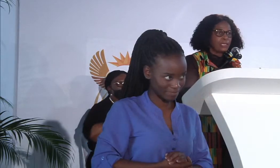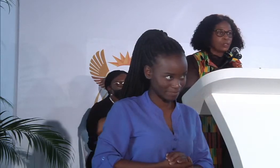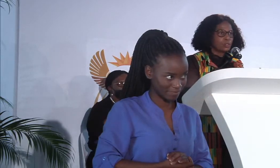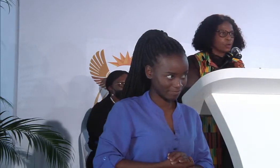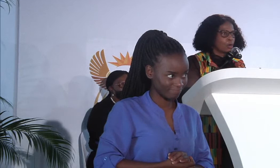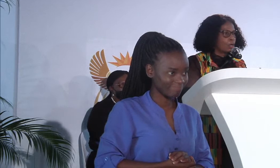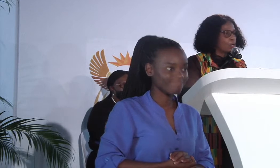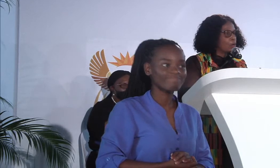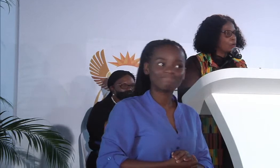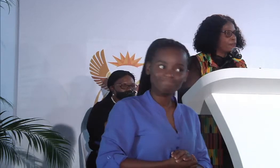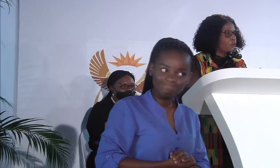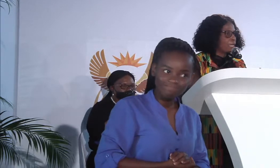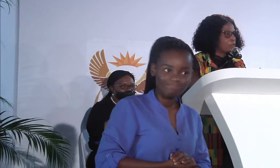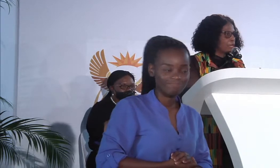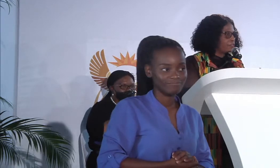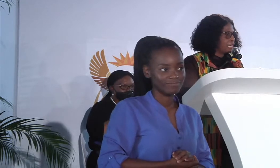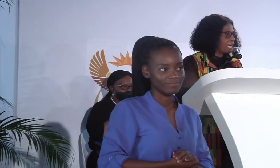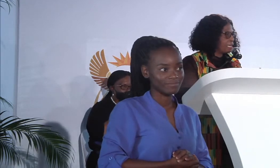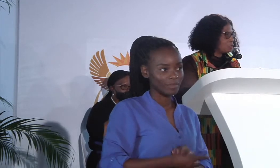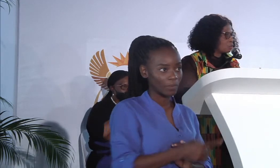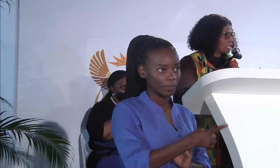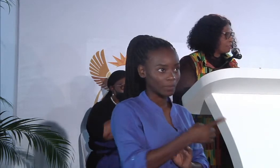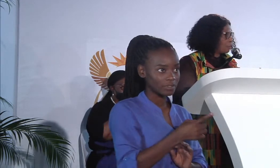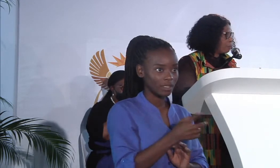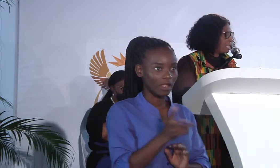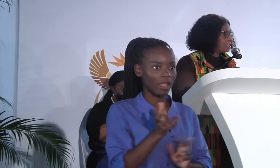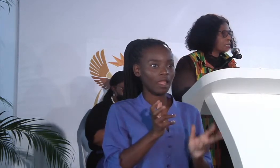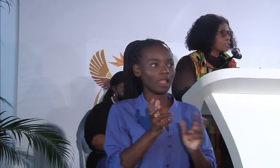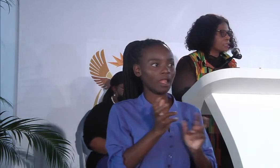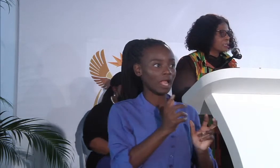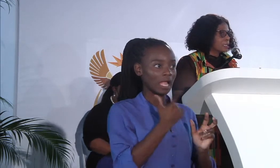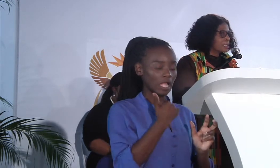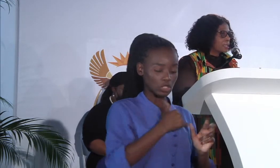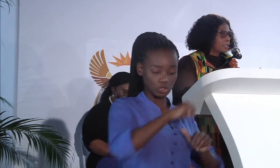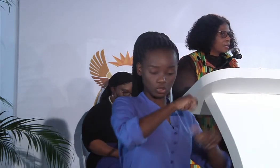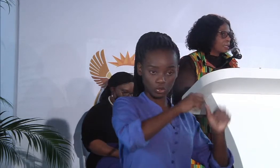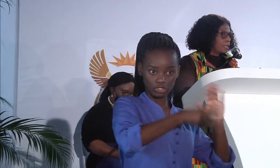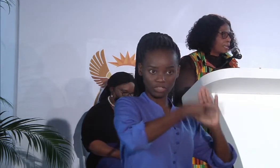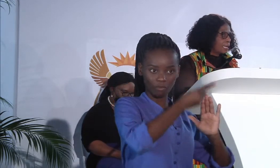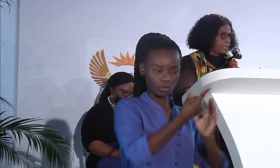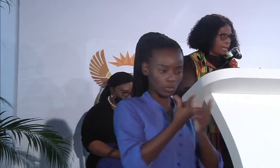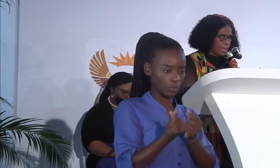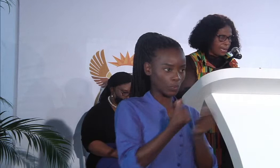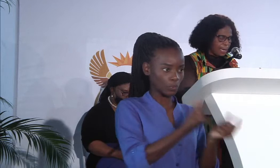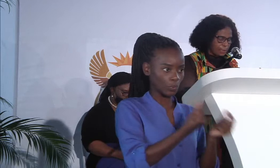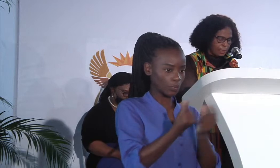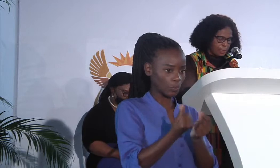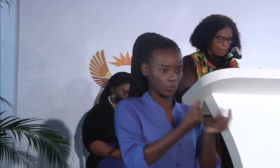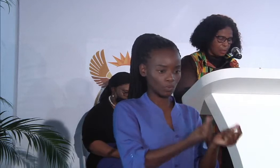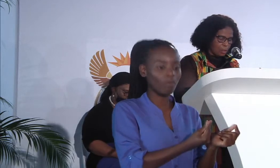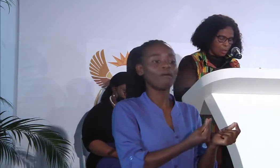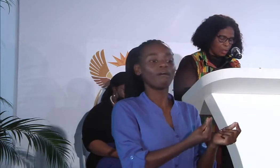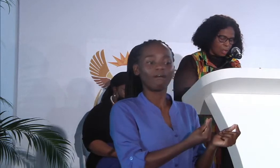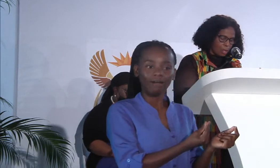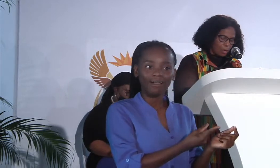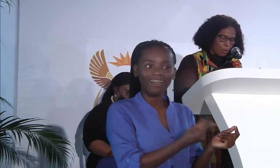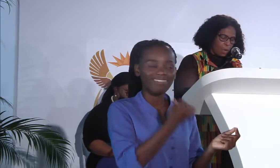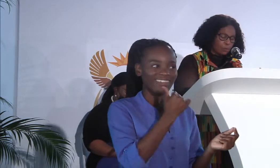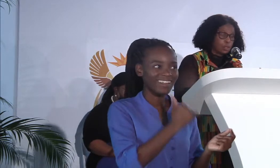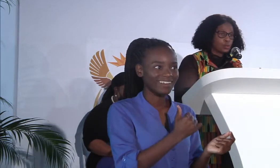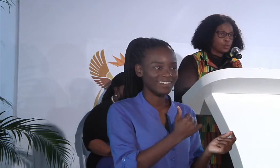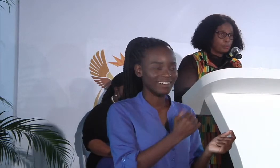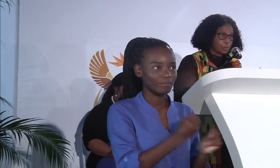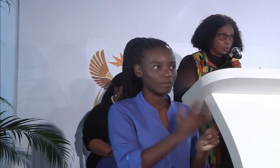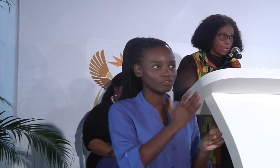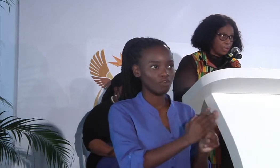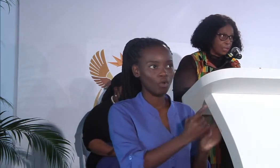take stock of what we have done as social development and highlight what we